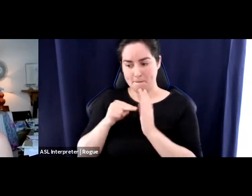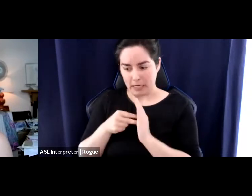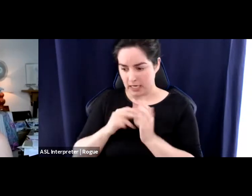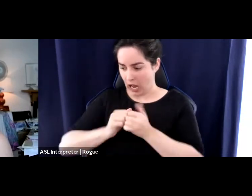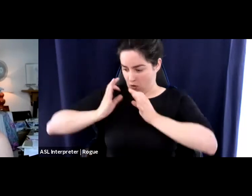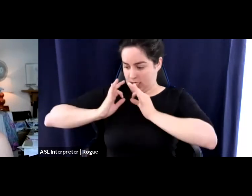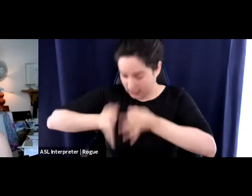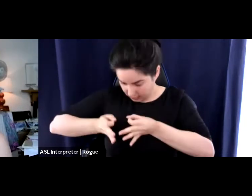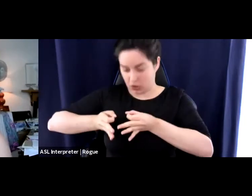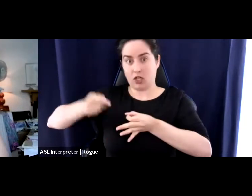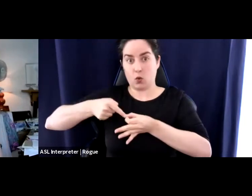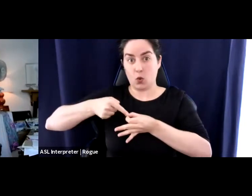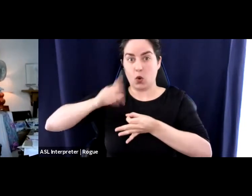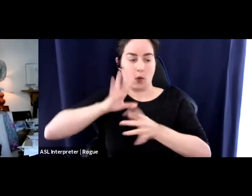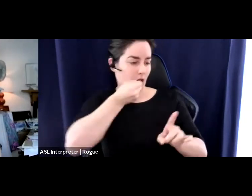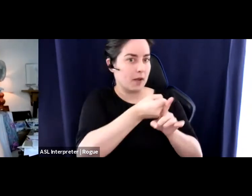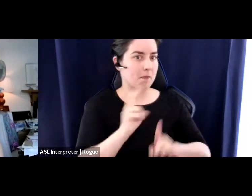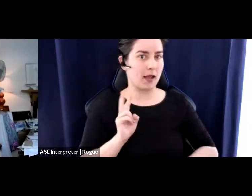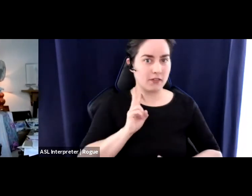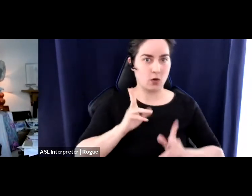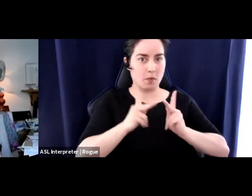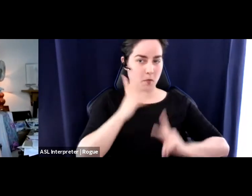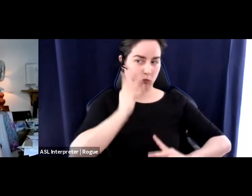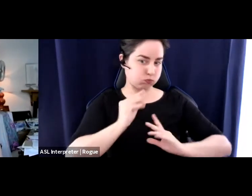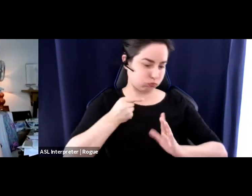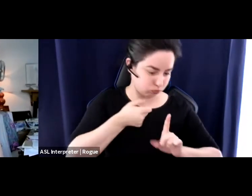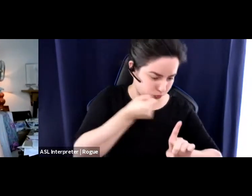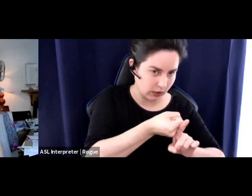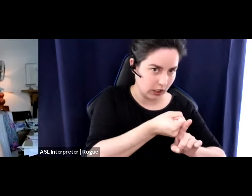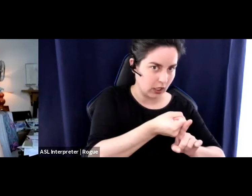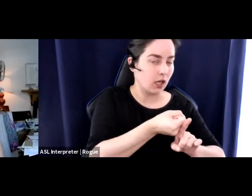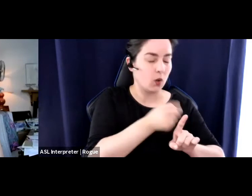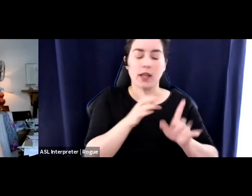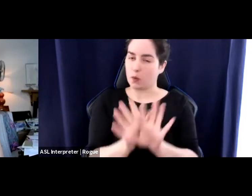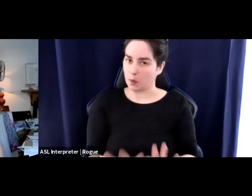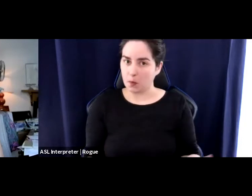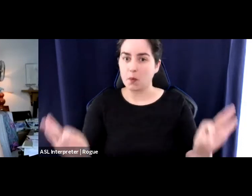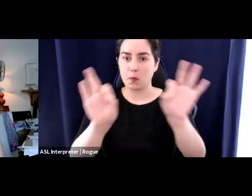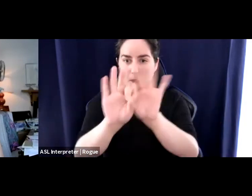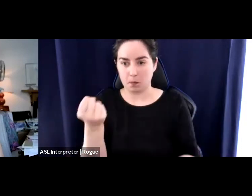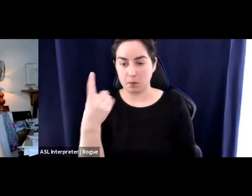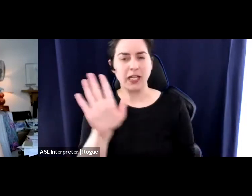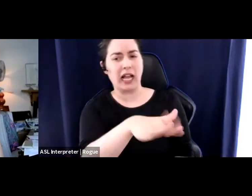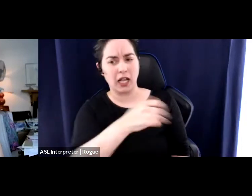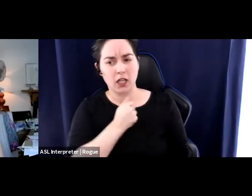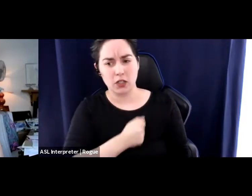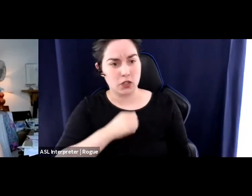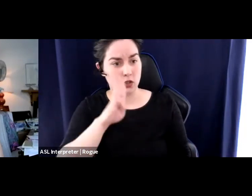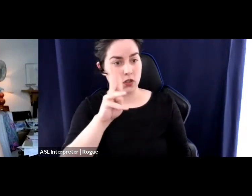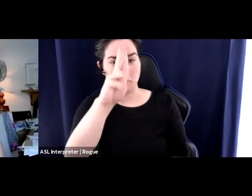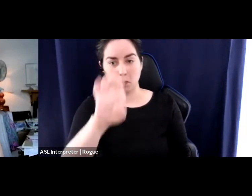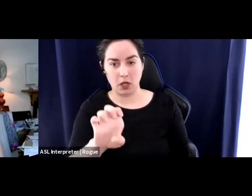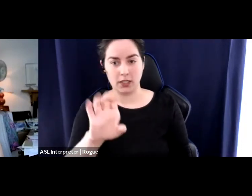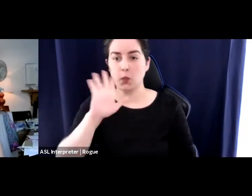and how they impact victims is something that we think is so important. So Sorry, Bonnie, sorry Yes? to interrupt. We need to switch